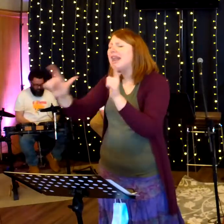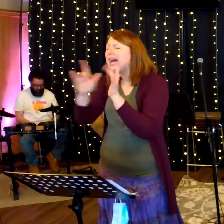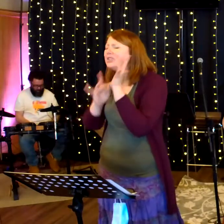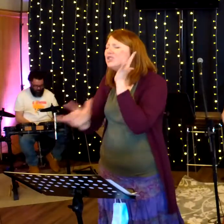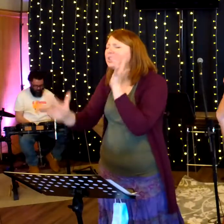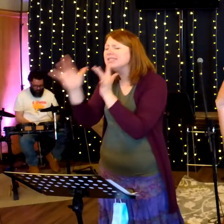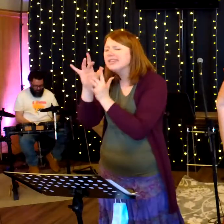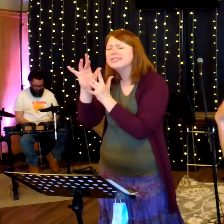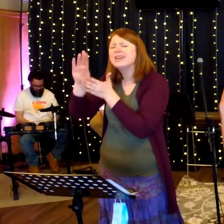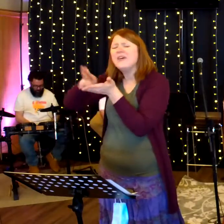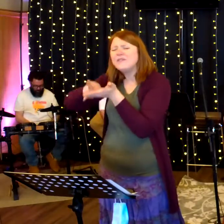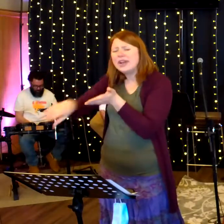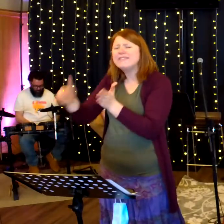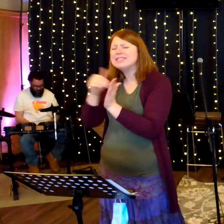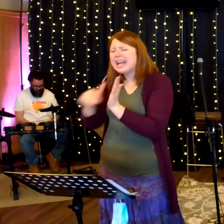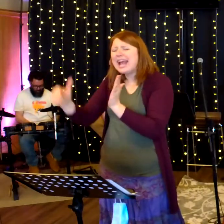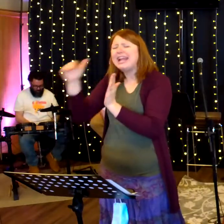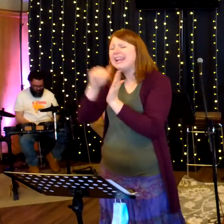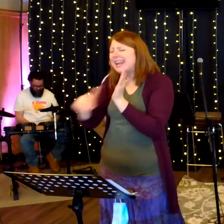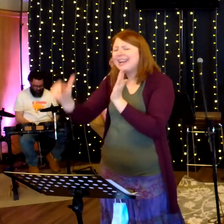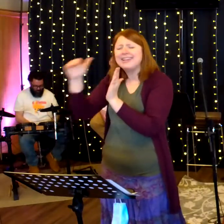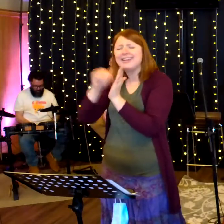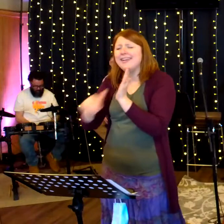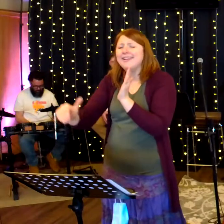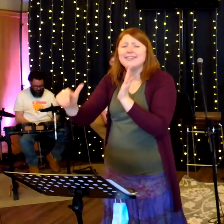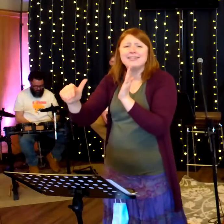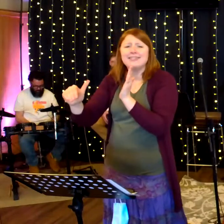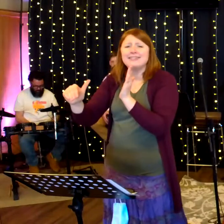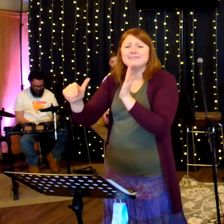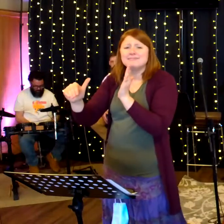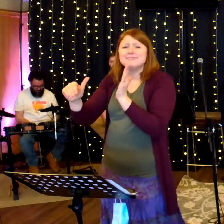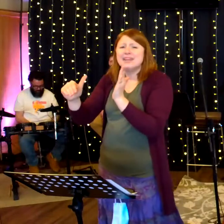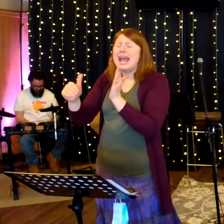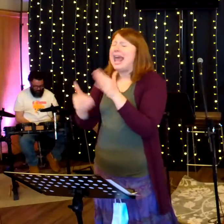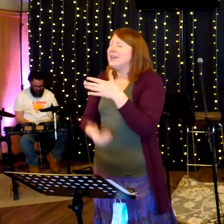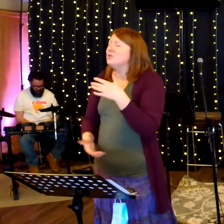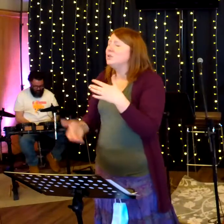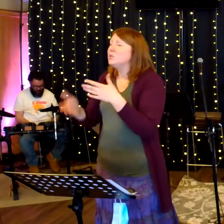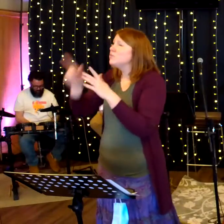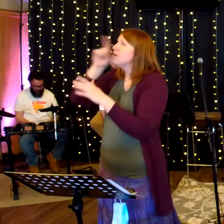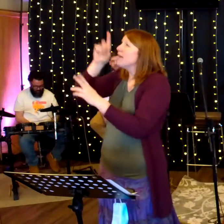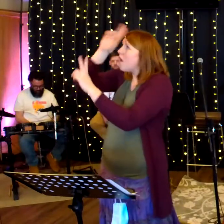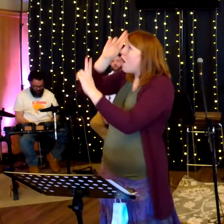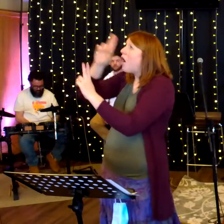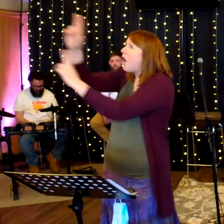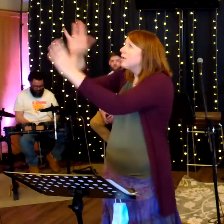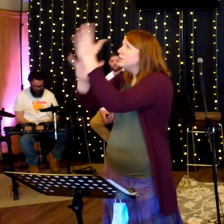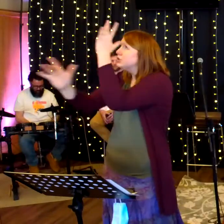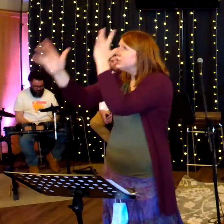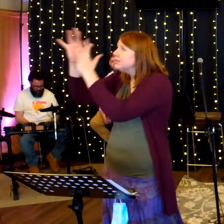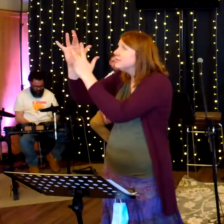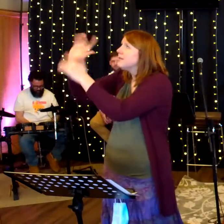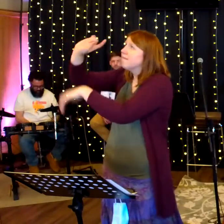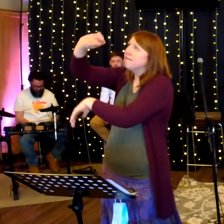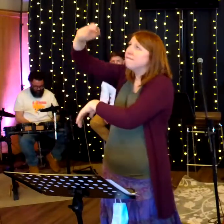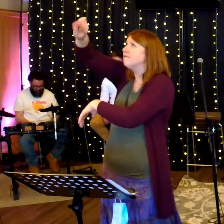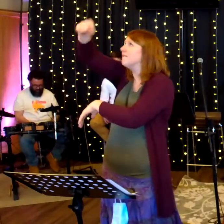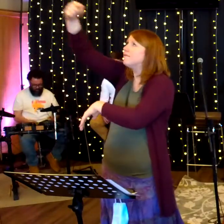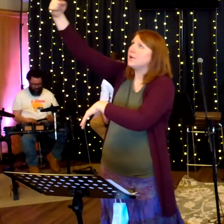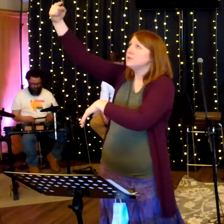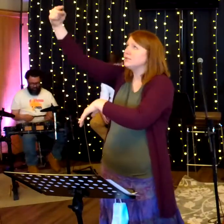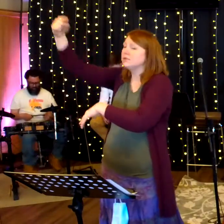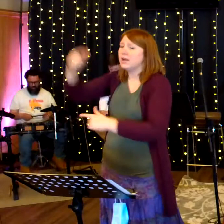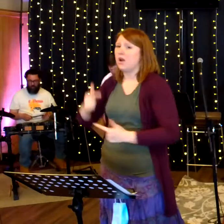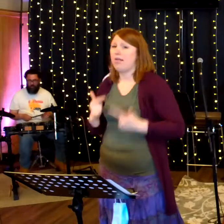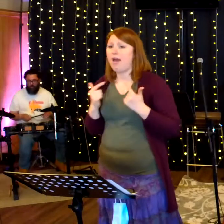have his place that he rightly deserves in our lives as Lord and Savior. Let's pray.